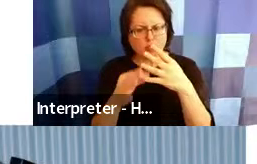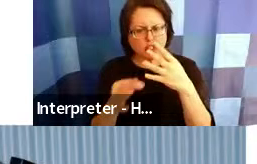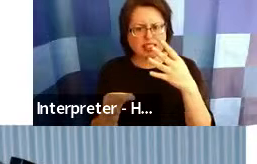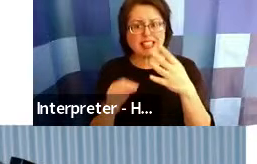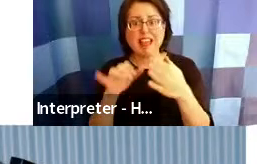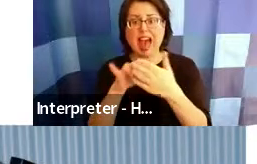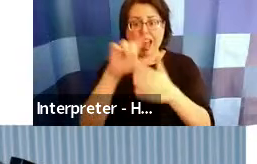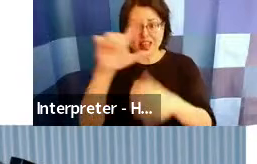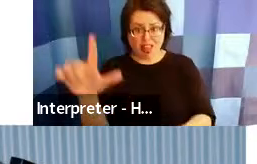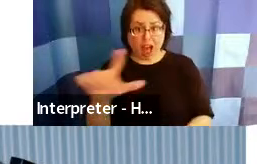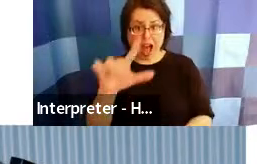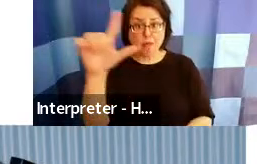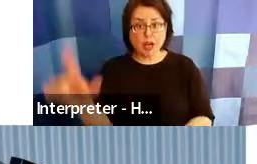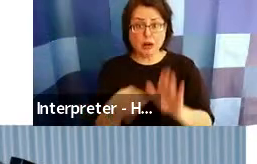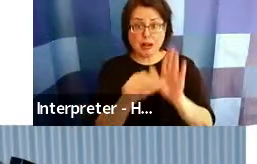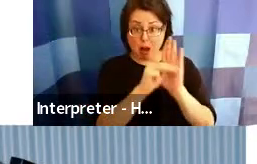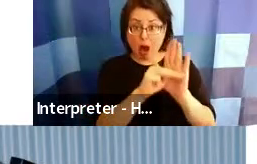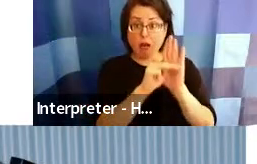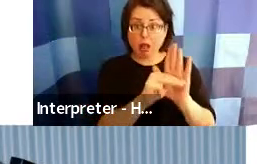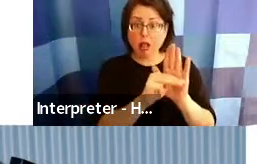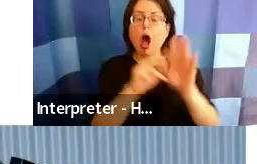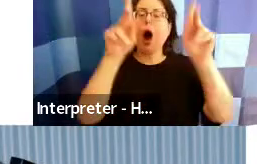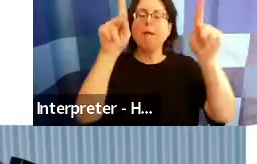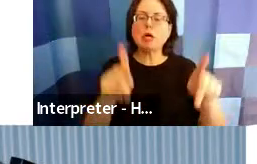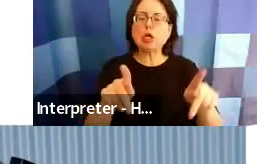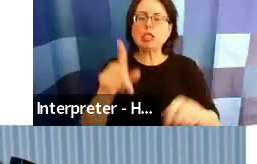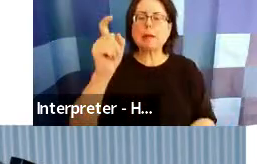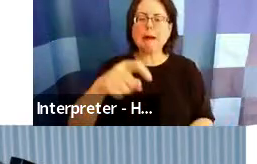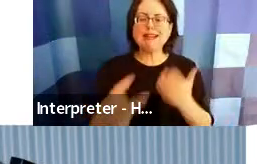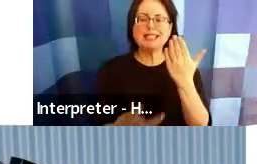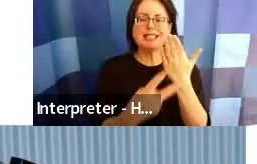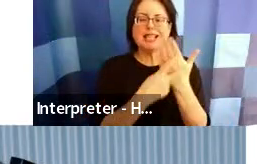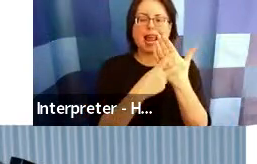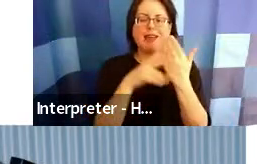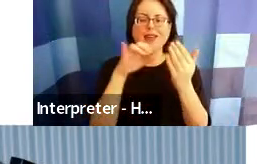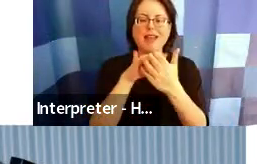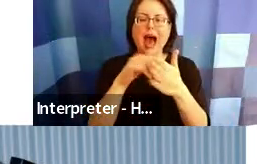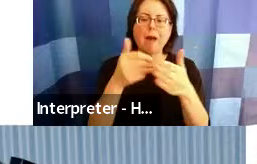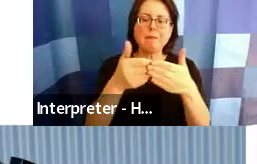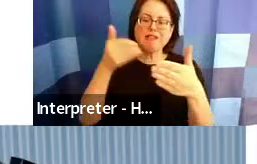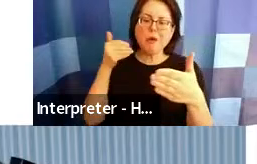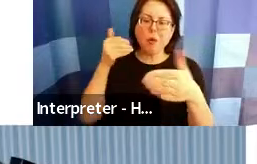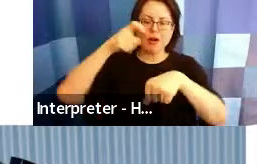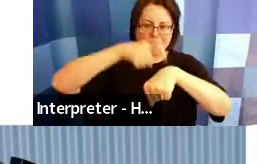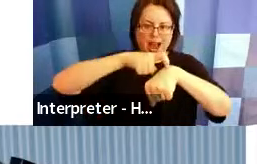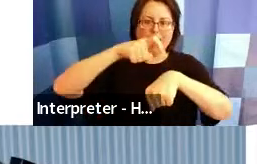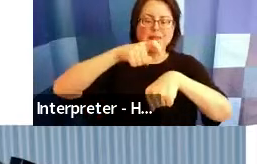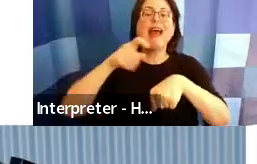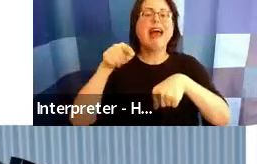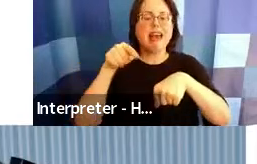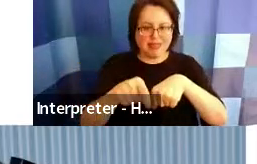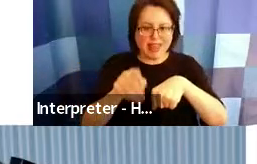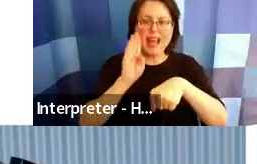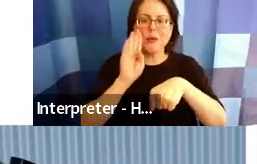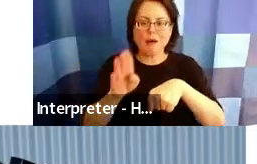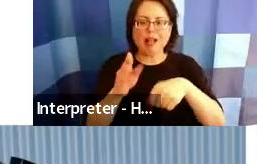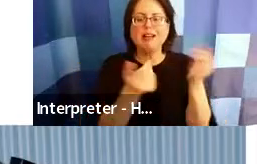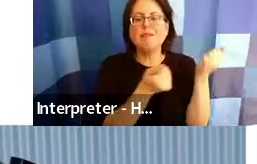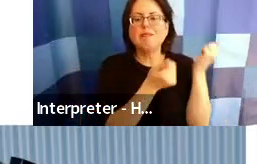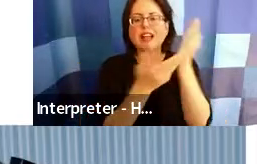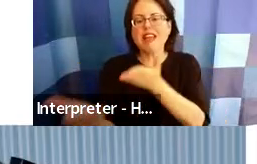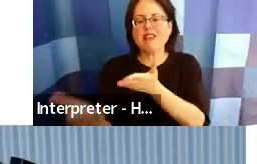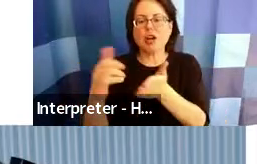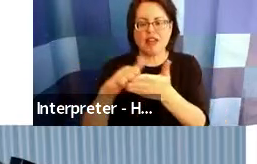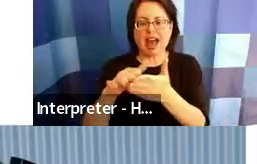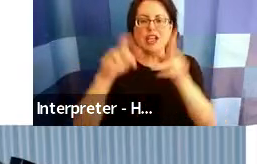which someone reserves the vehicle ahead of time and our operations team delivers that vehicle to the person and